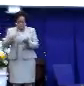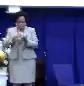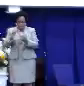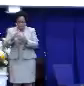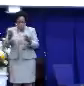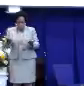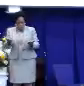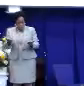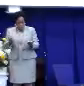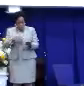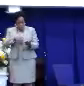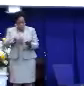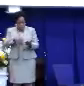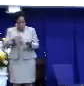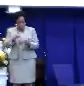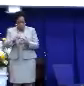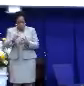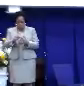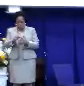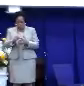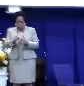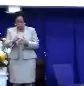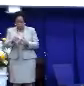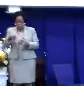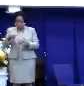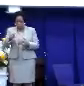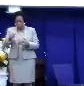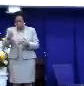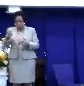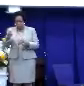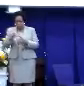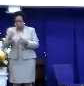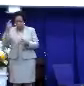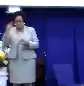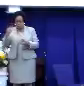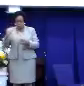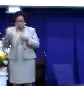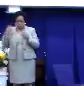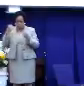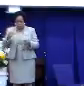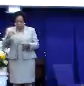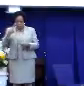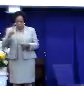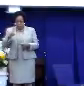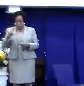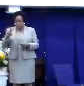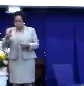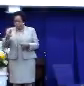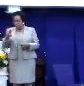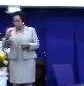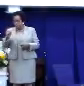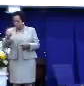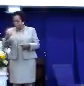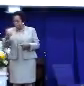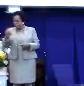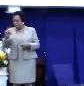particular text, the Greek, amen, word for power, amen, we see that in this particular word, dunamis, it talks about something